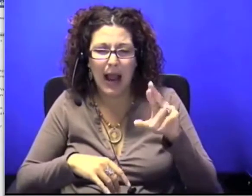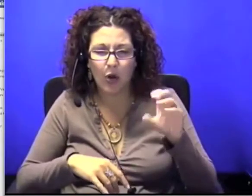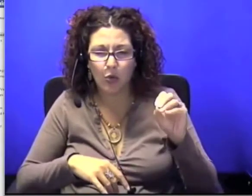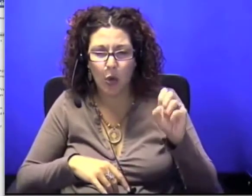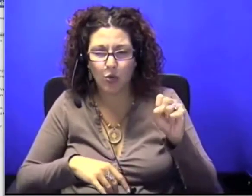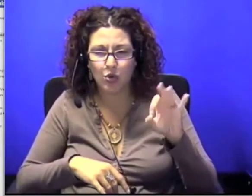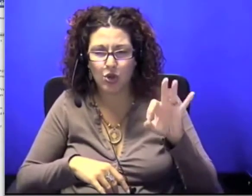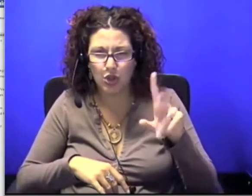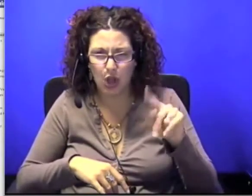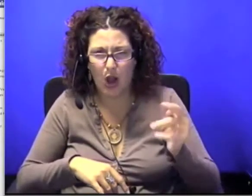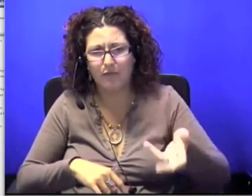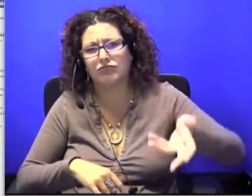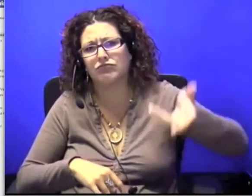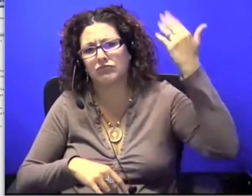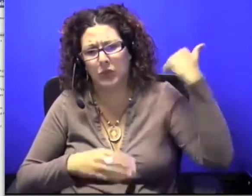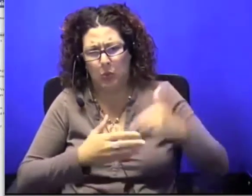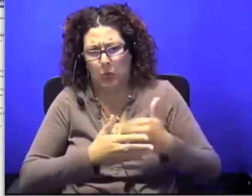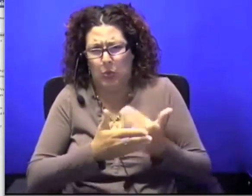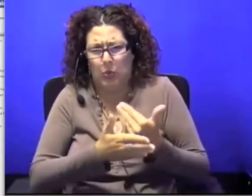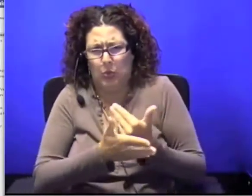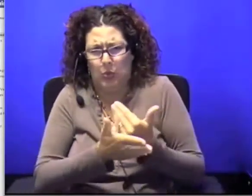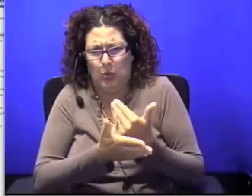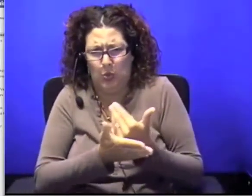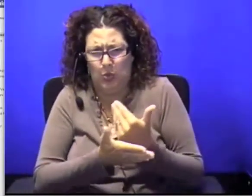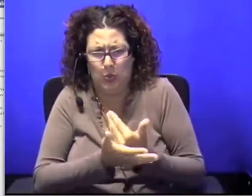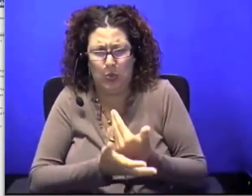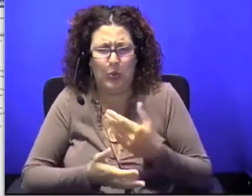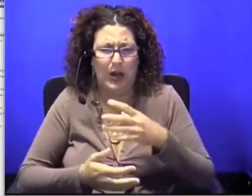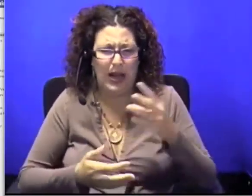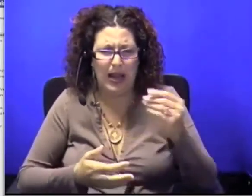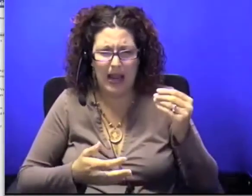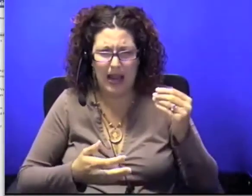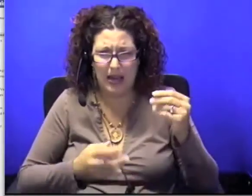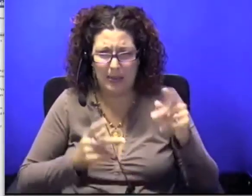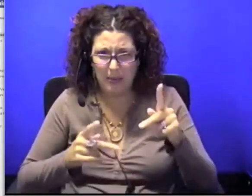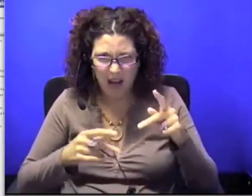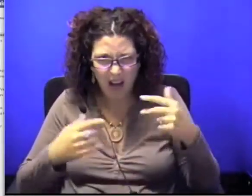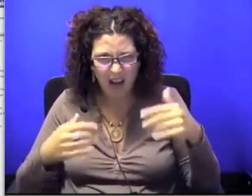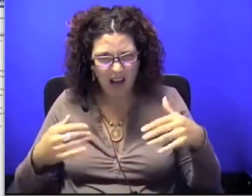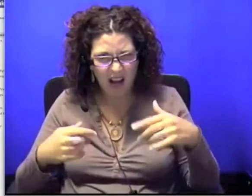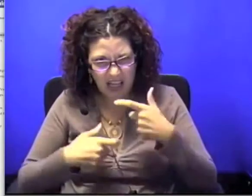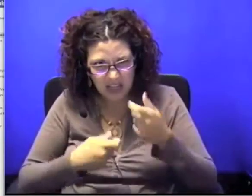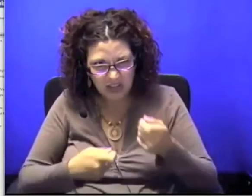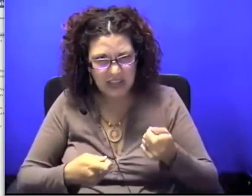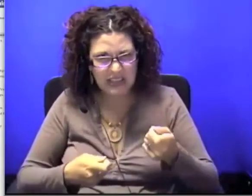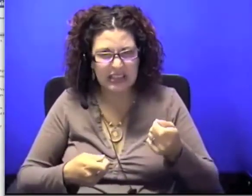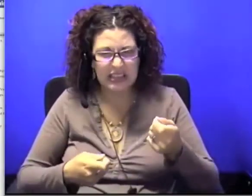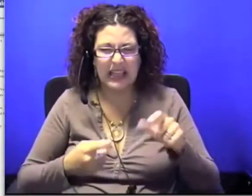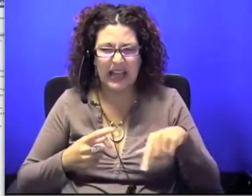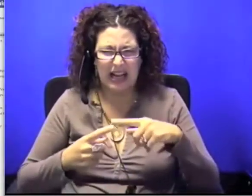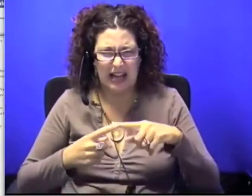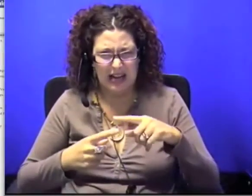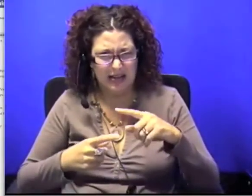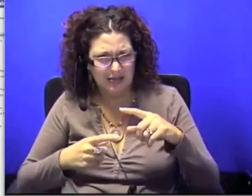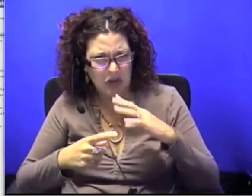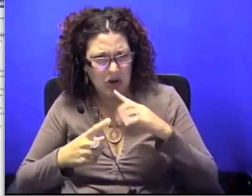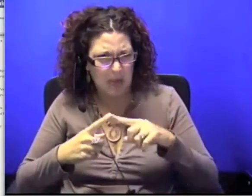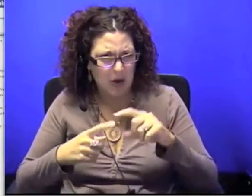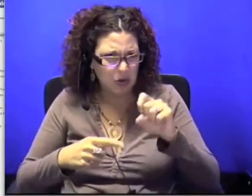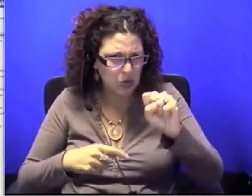there was a point in time where it was new, it was flourishing, it would open new markets, and it would, translate its software over into